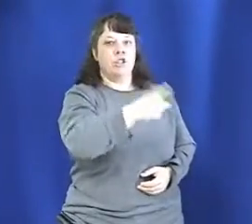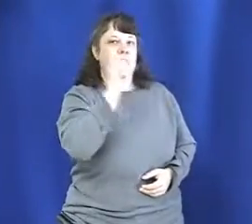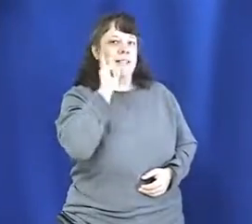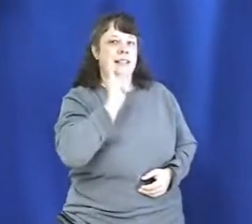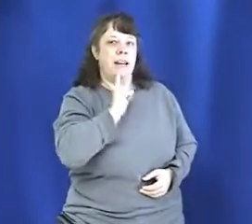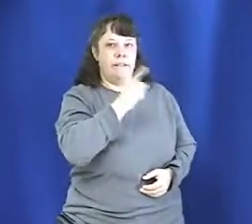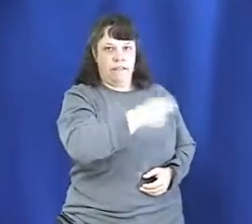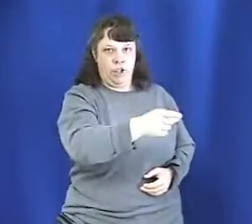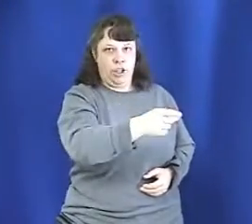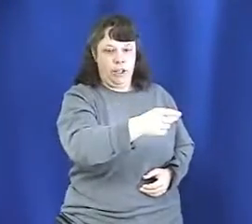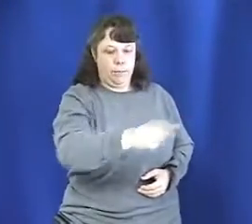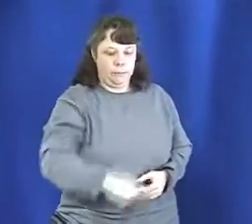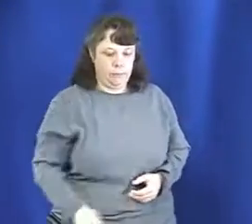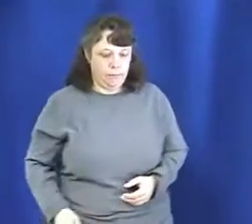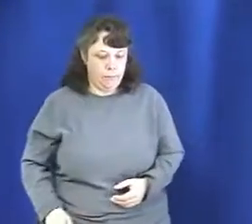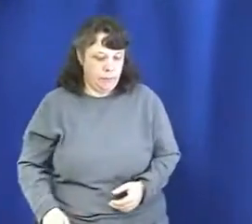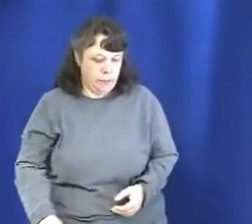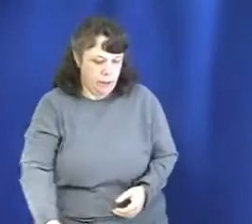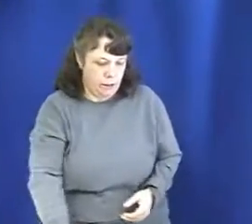She is deaf, she.